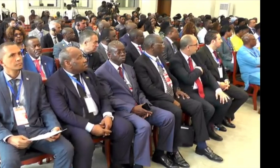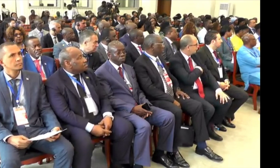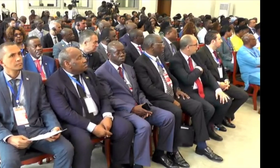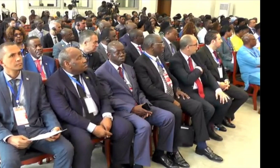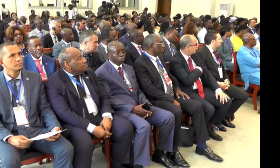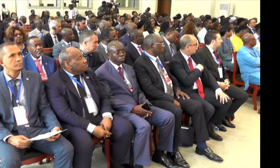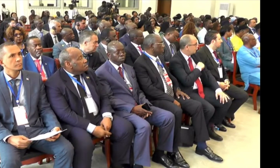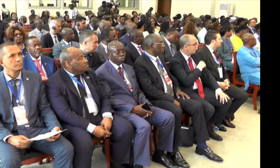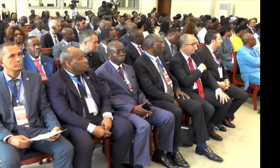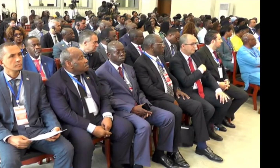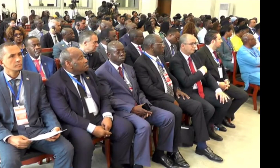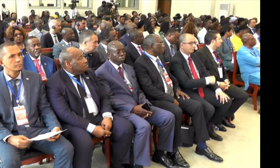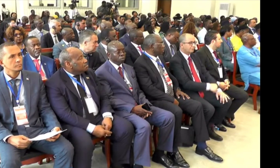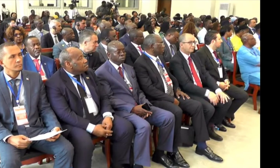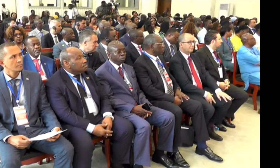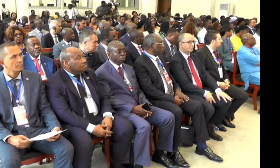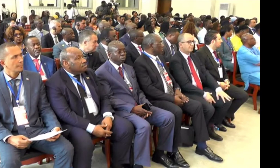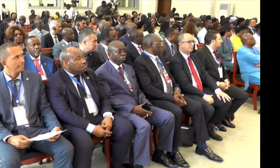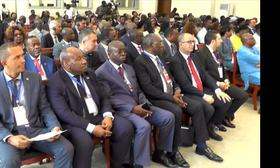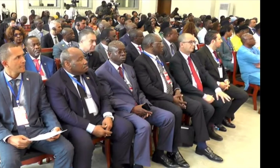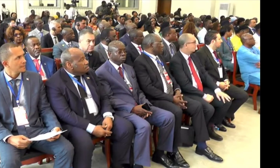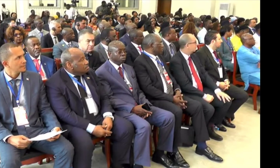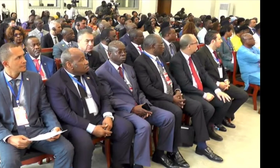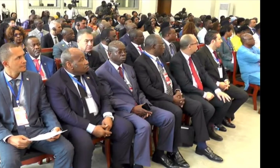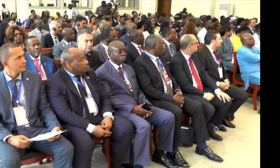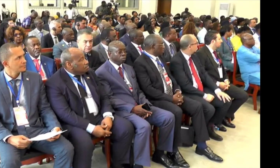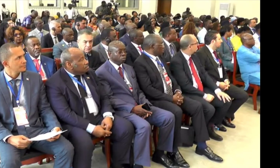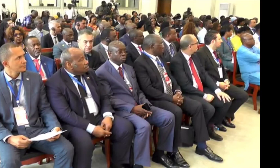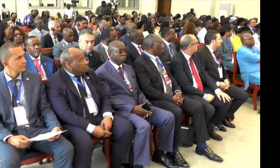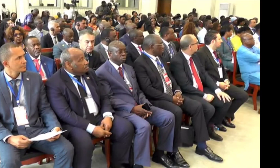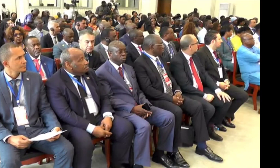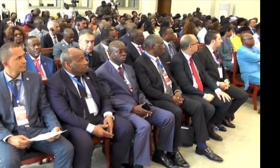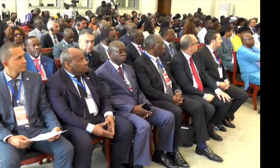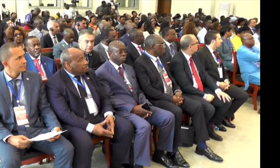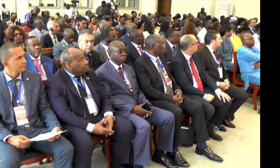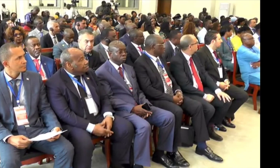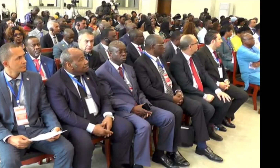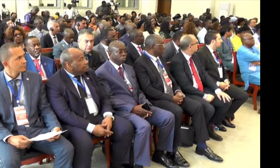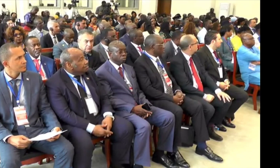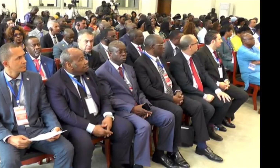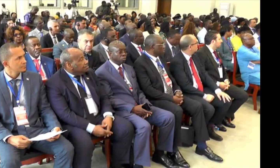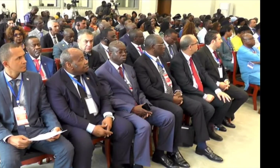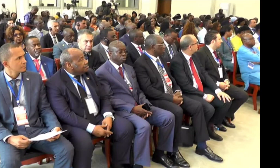affairs, peace and security of the African Union Commission,